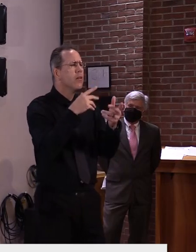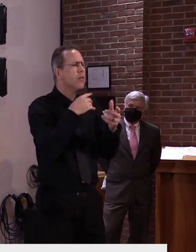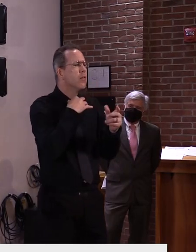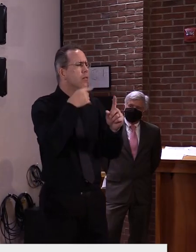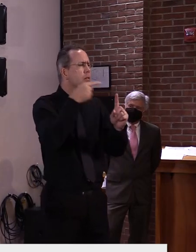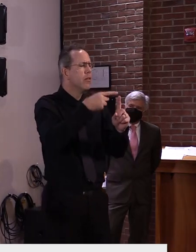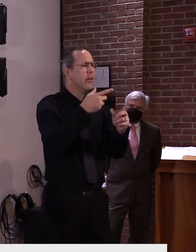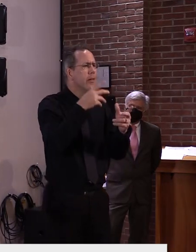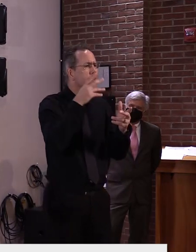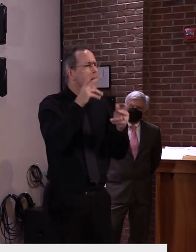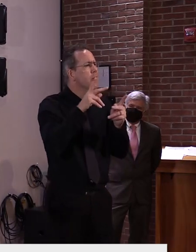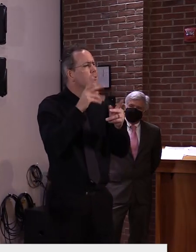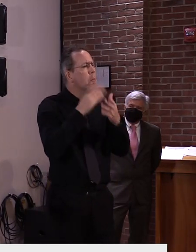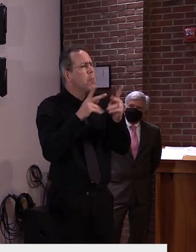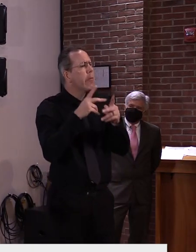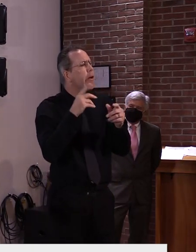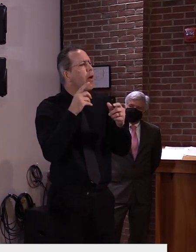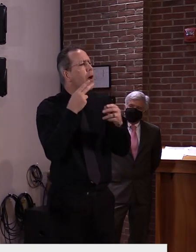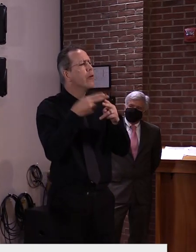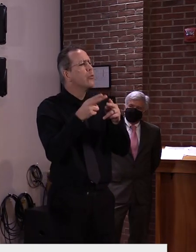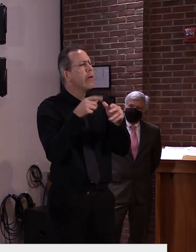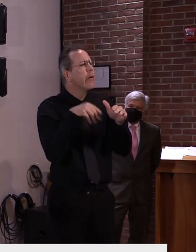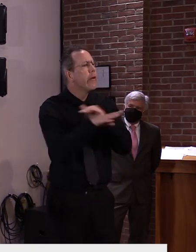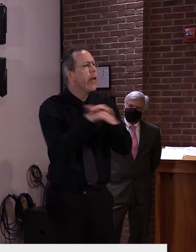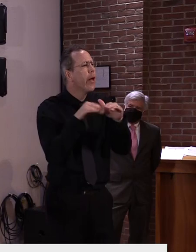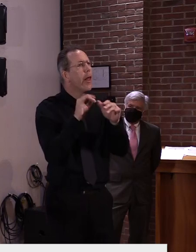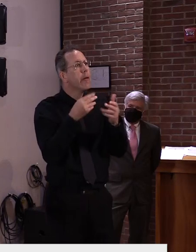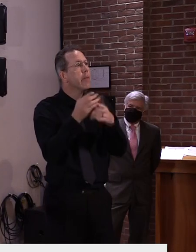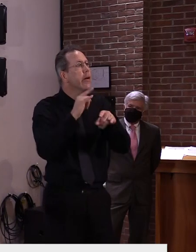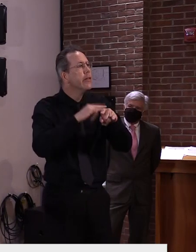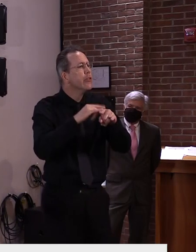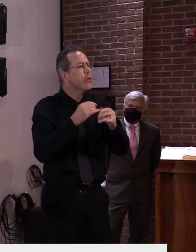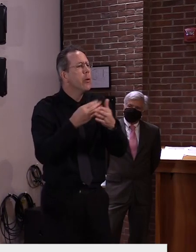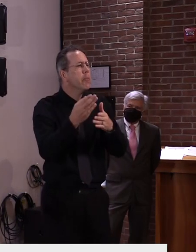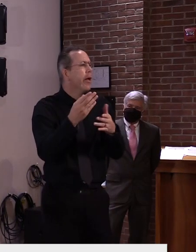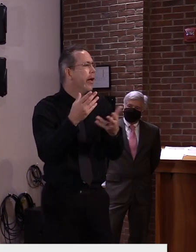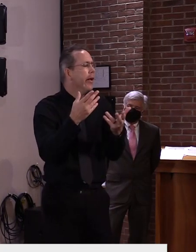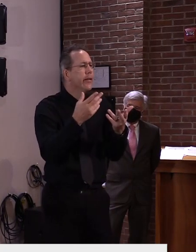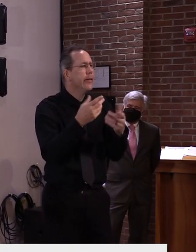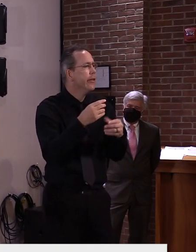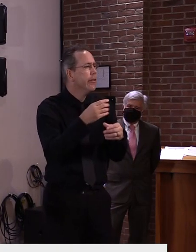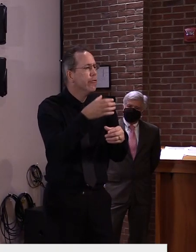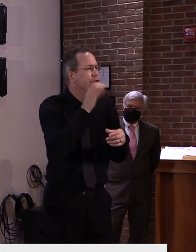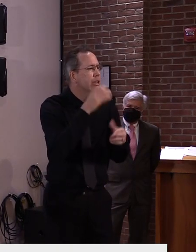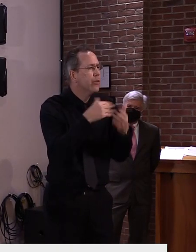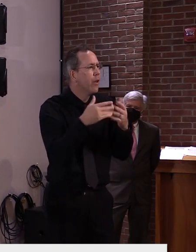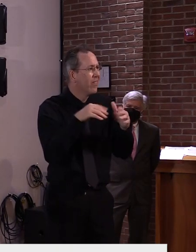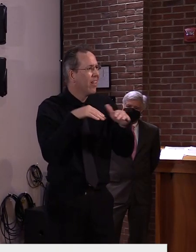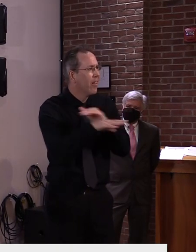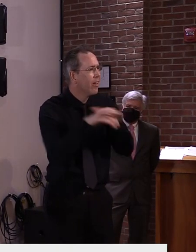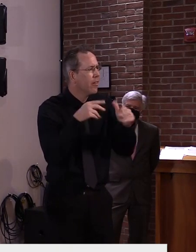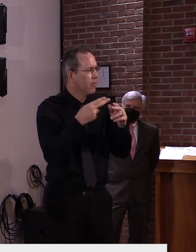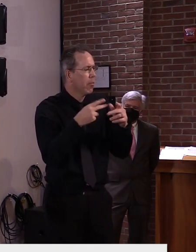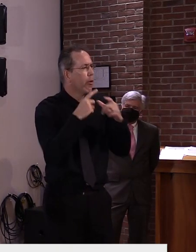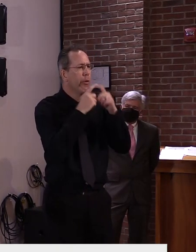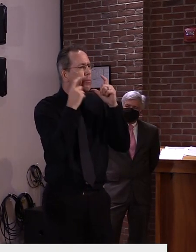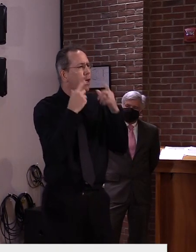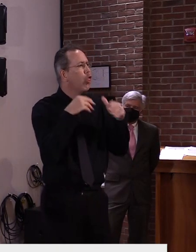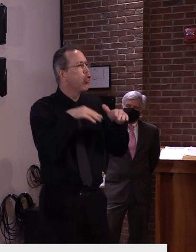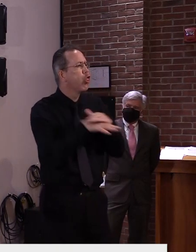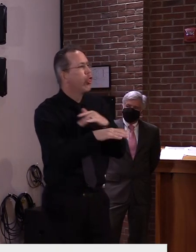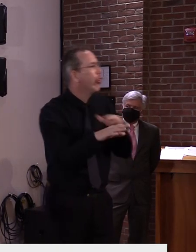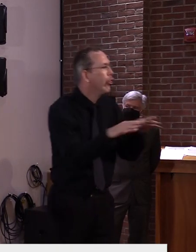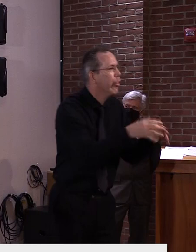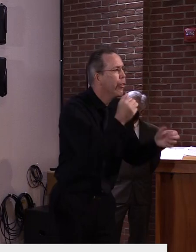of this is not standing in a setting like you're describing. So they're not seeing firsthand. They're just